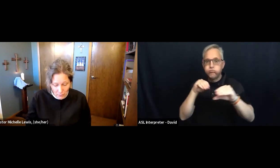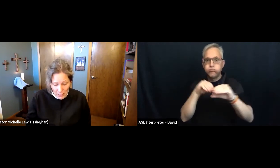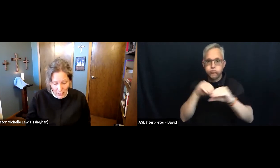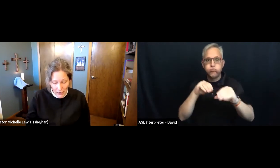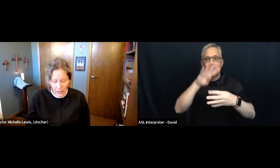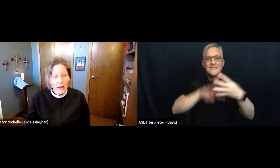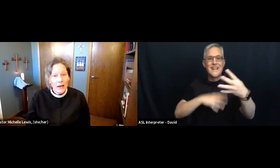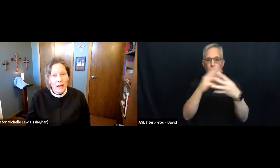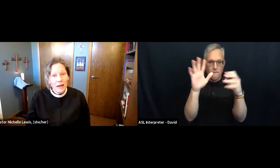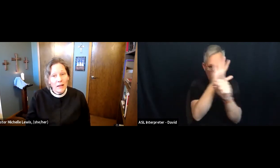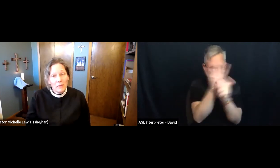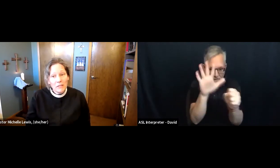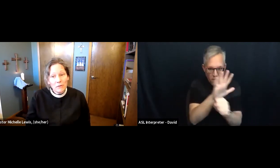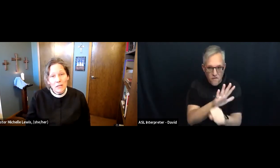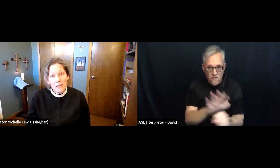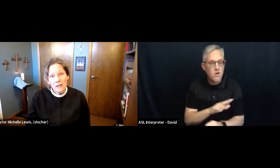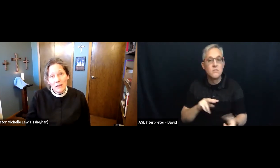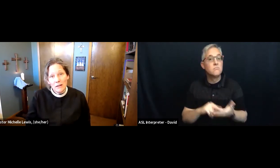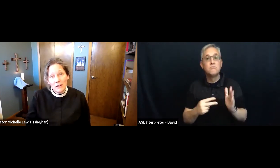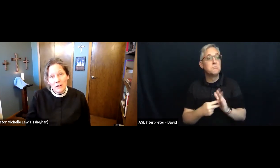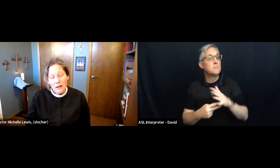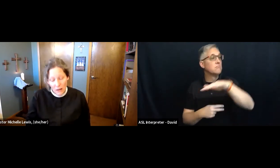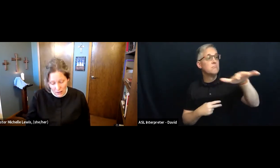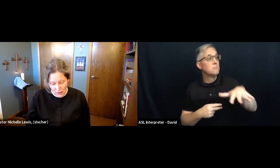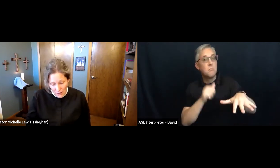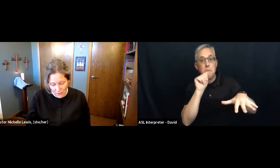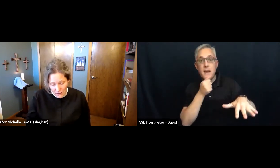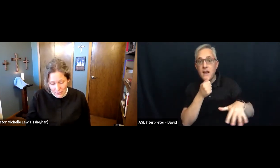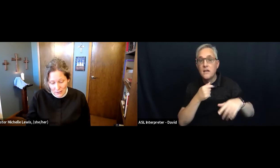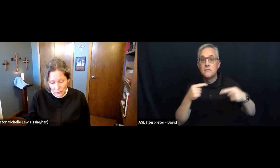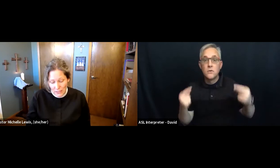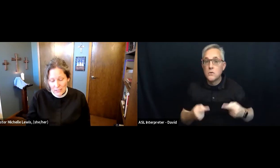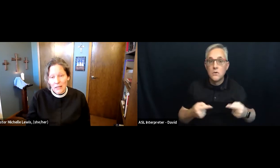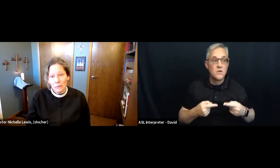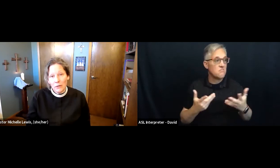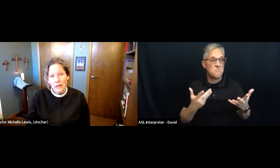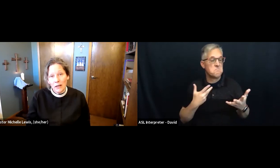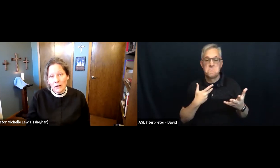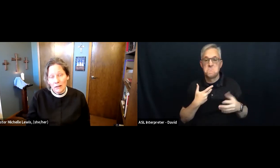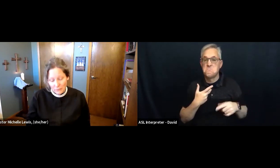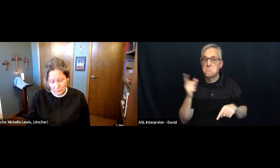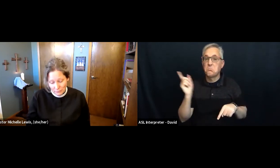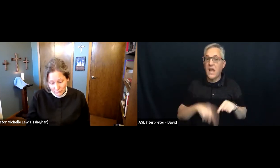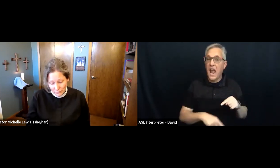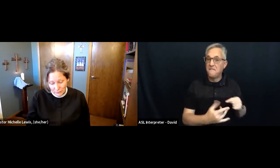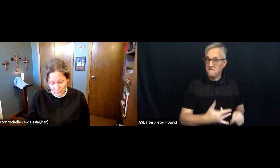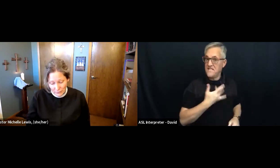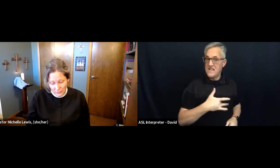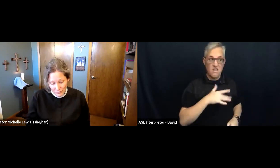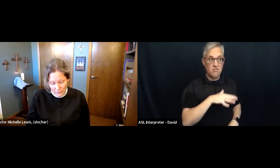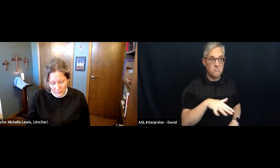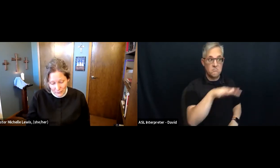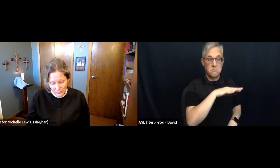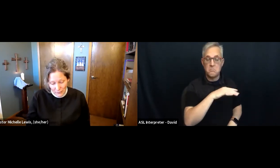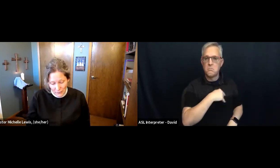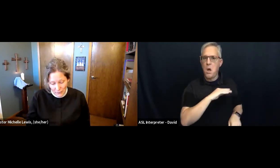to feel the pain and misery of these stories that I'm reading.